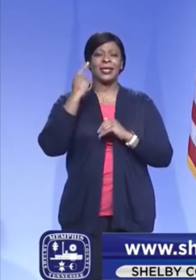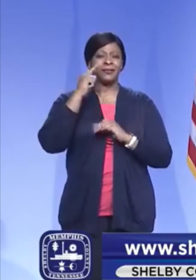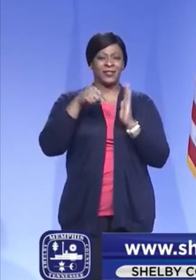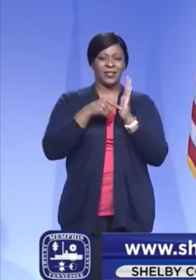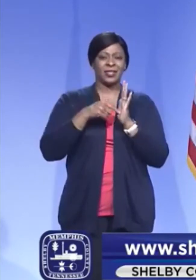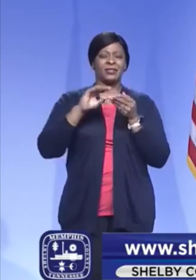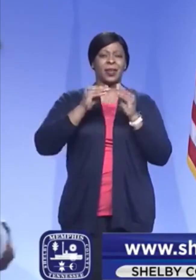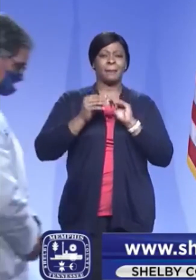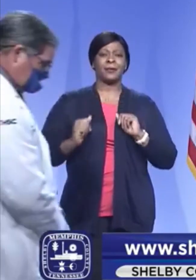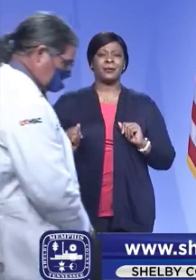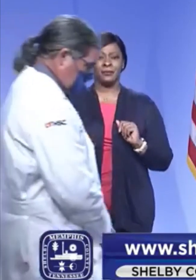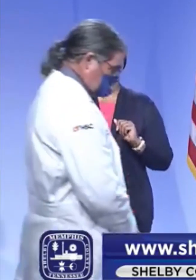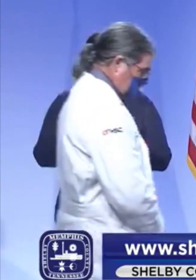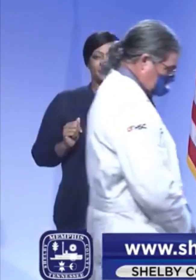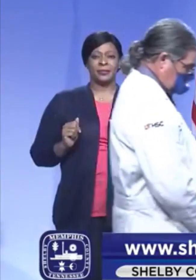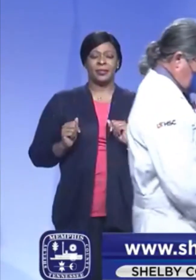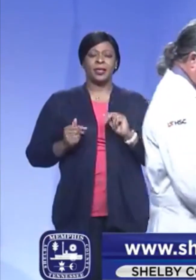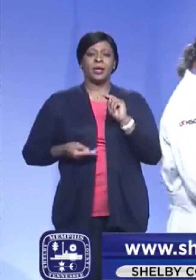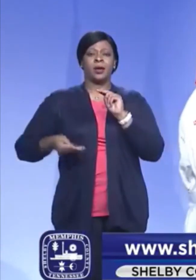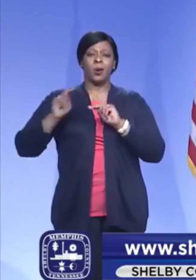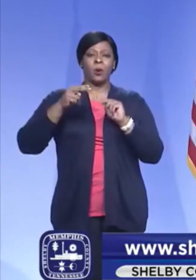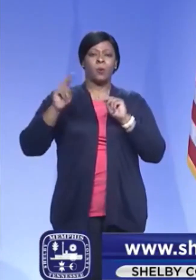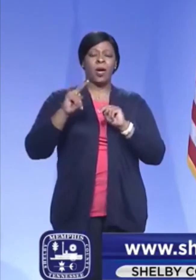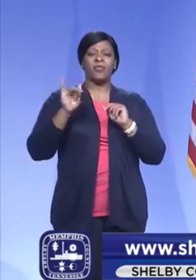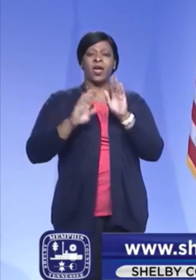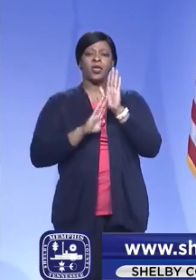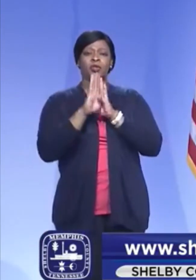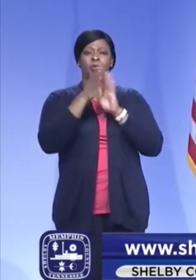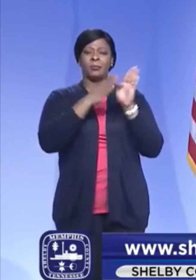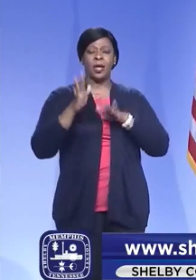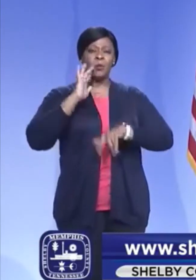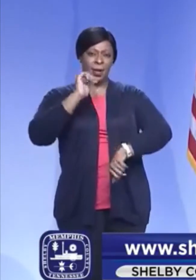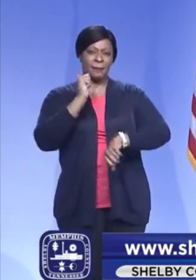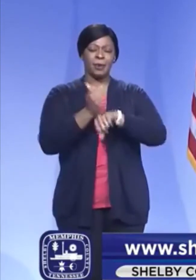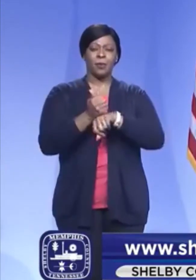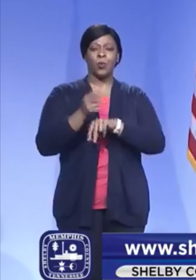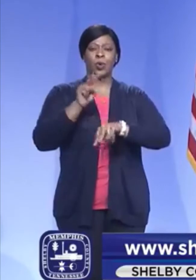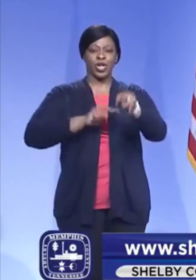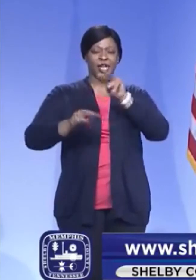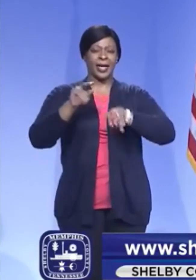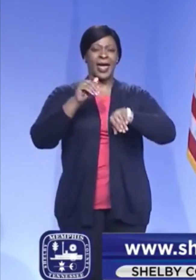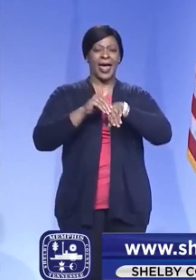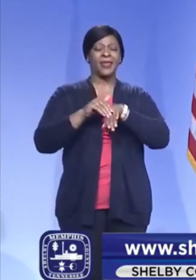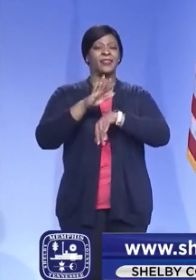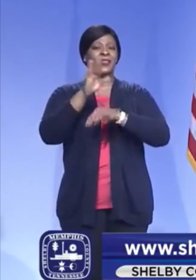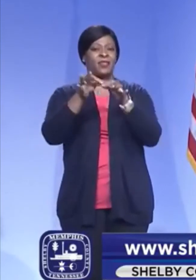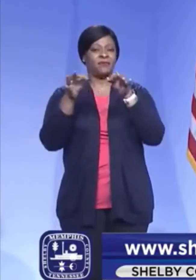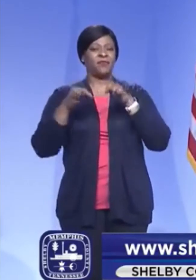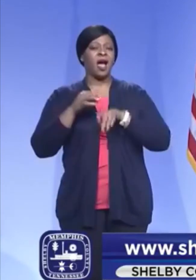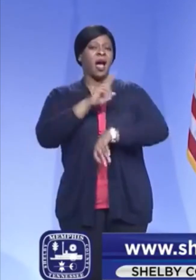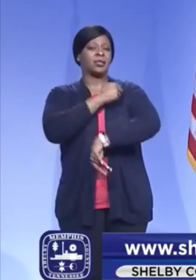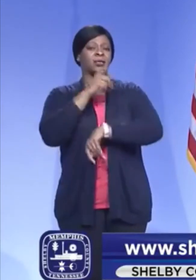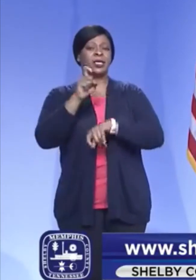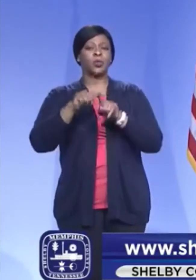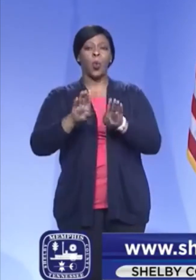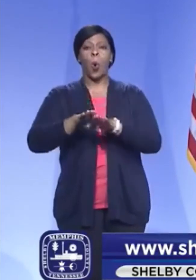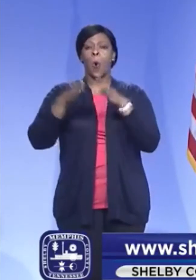numbers keep going up, the surge plans are going to have to be implemented, that we're looking at the field hospital potentially needing to